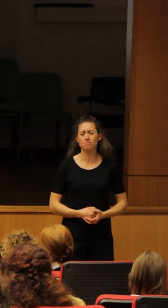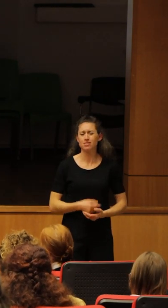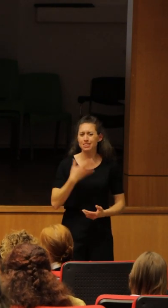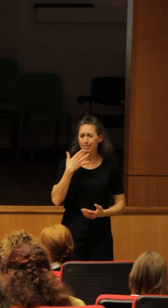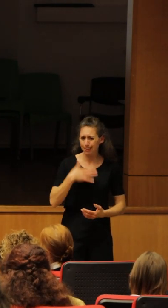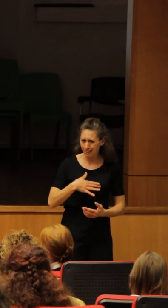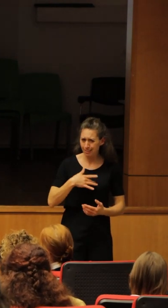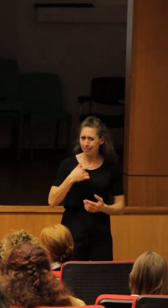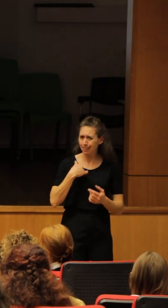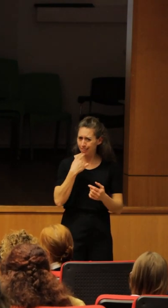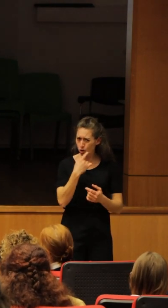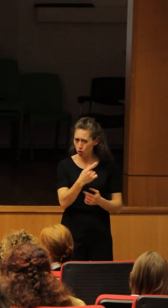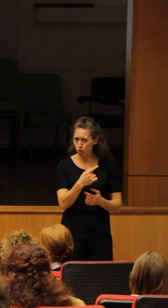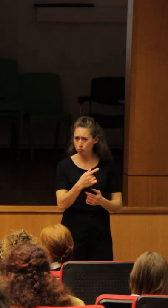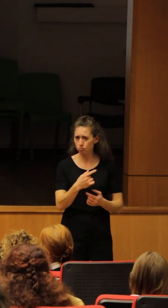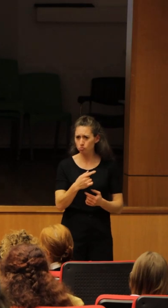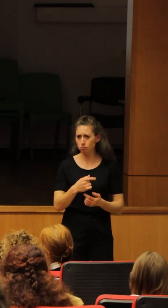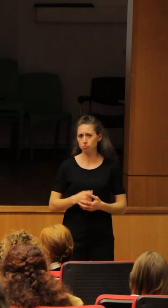sentido esto que estoy diciendo?